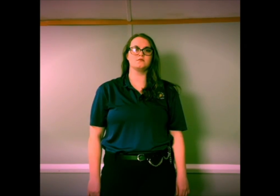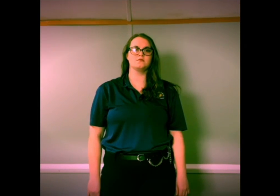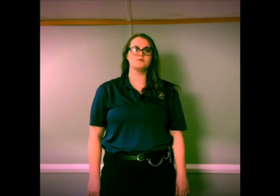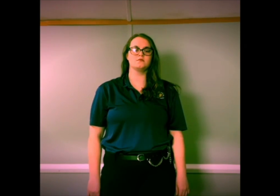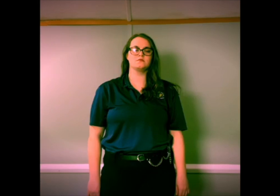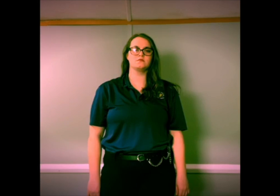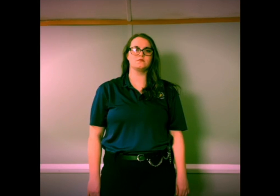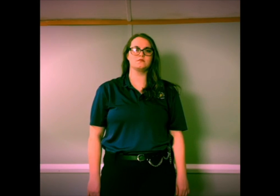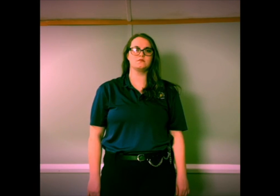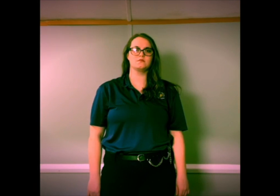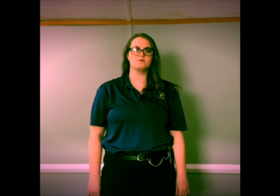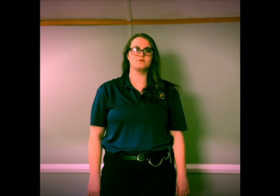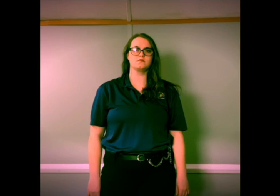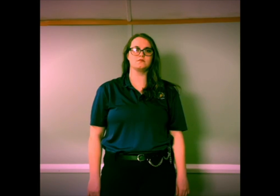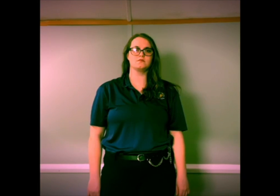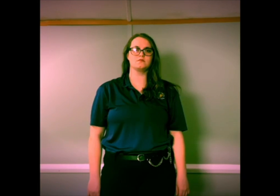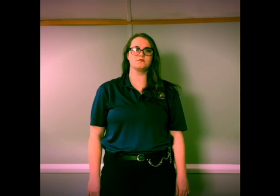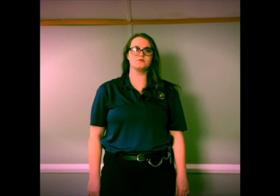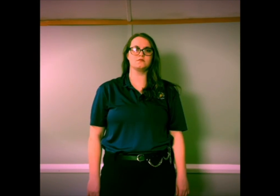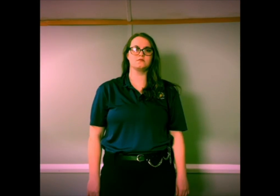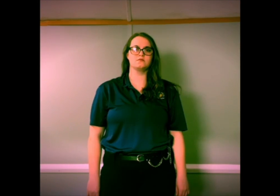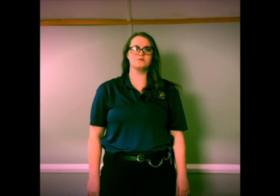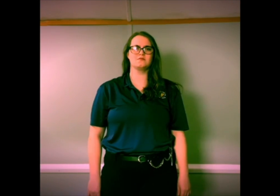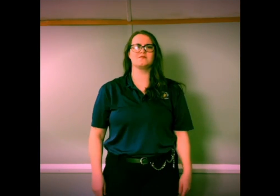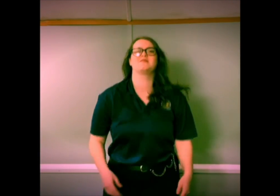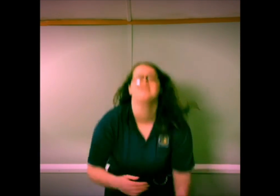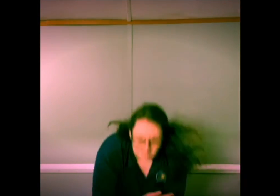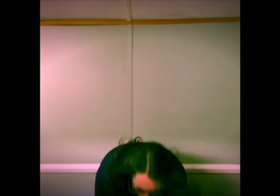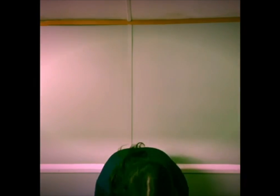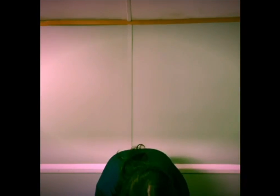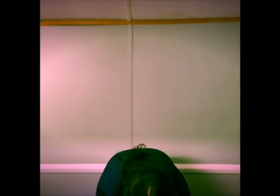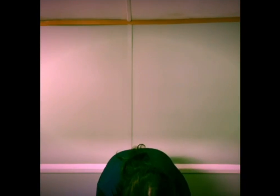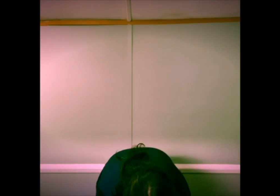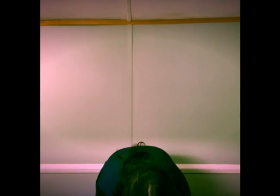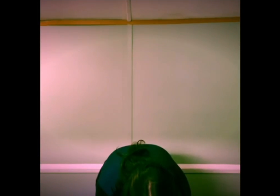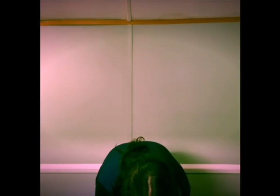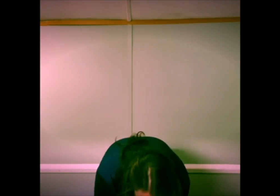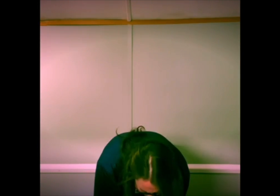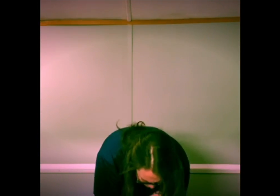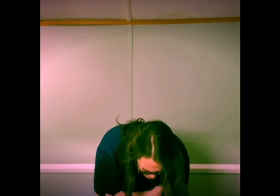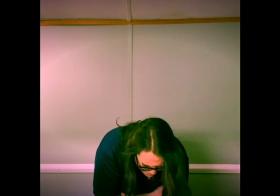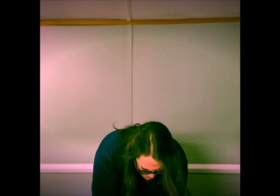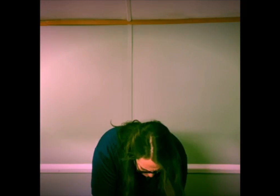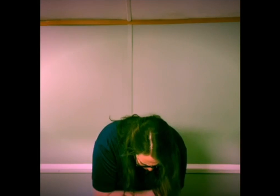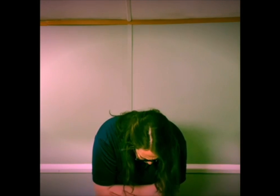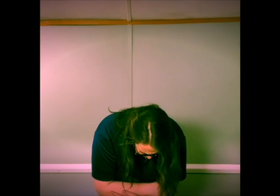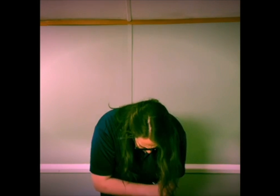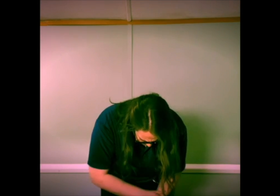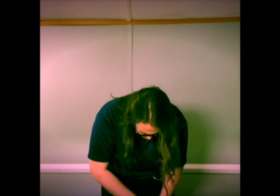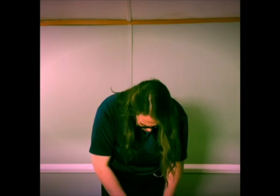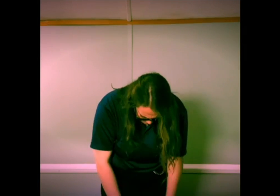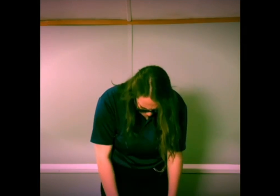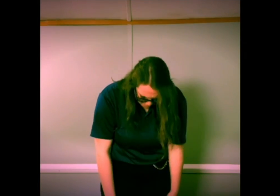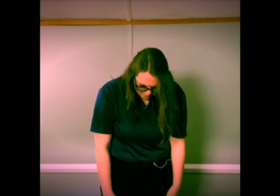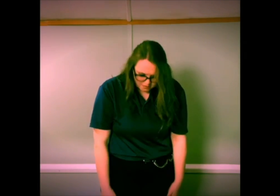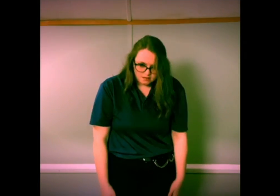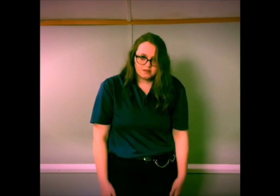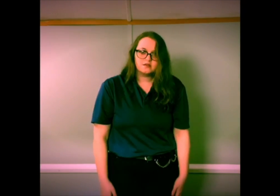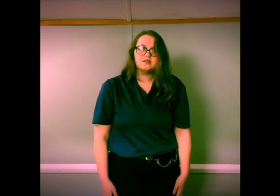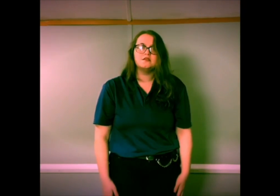am me even though I have fallen many times. But I am me because even though I